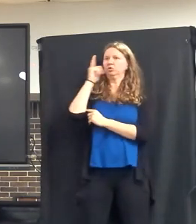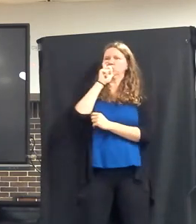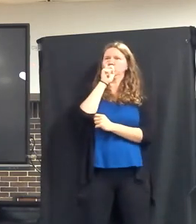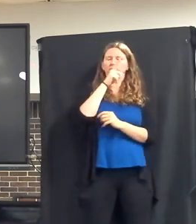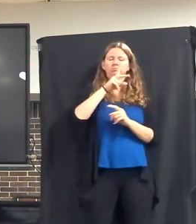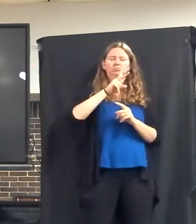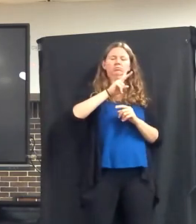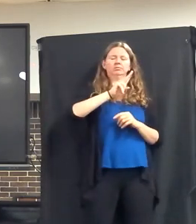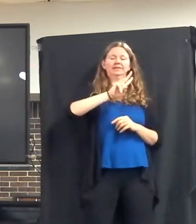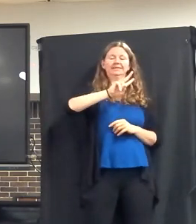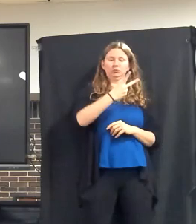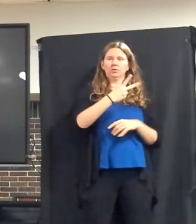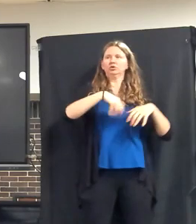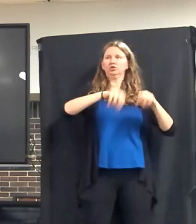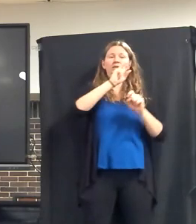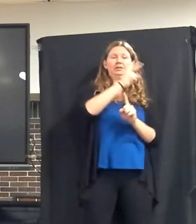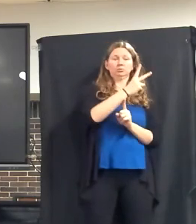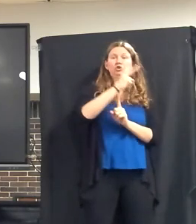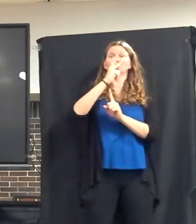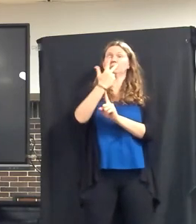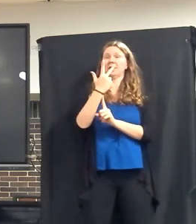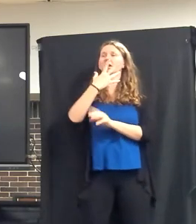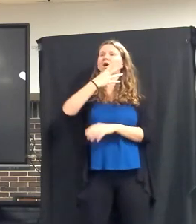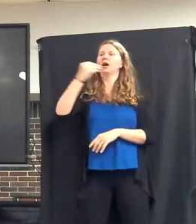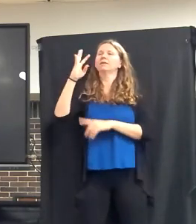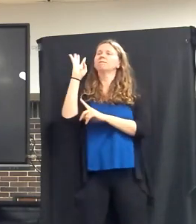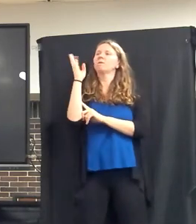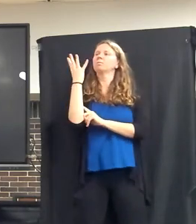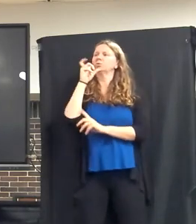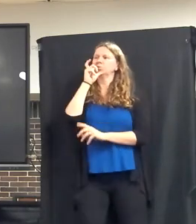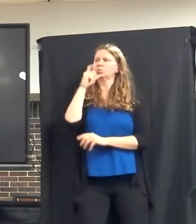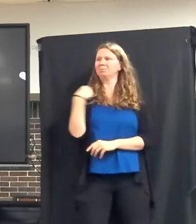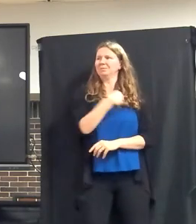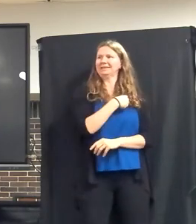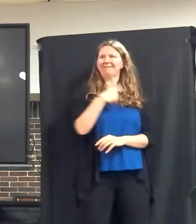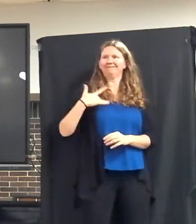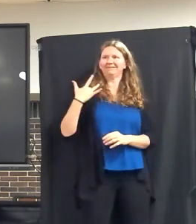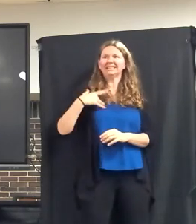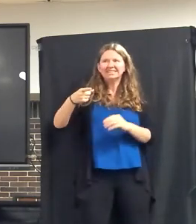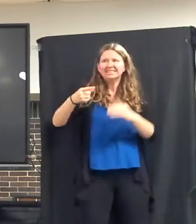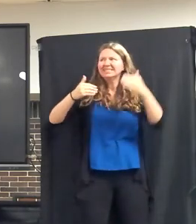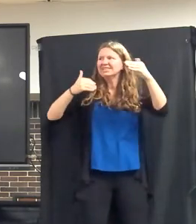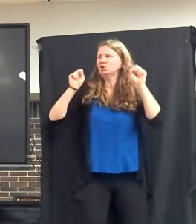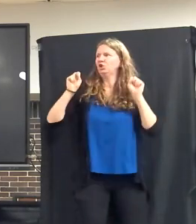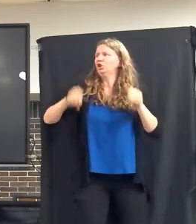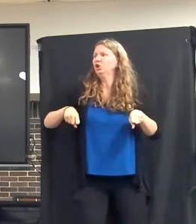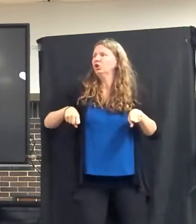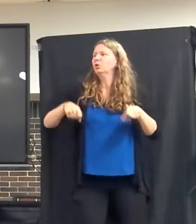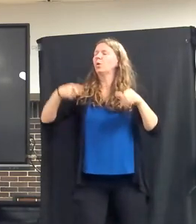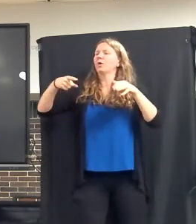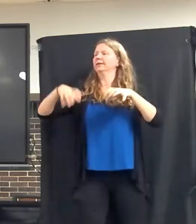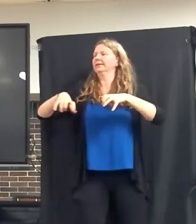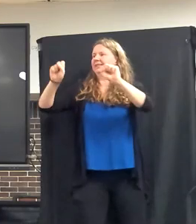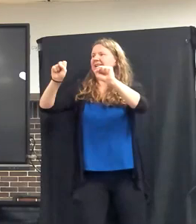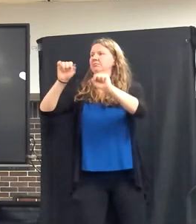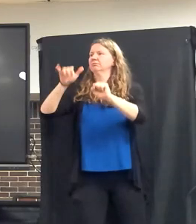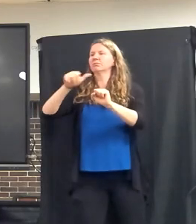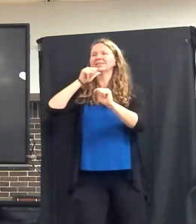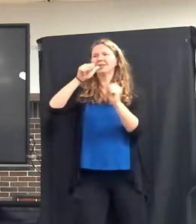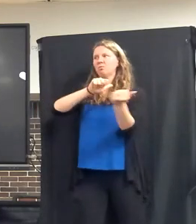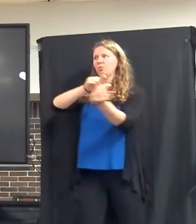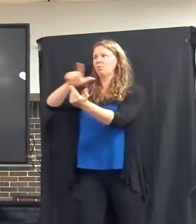So what we have is data from last year. Our 2nd graders who may have taken it, our 3rd graders, and then we do have